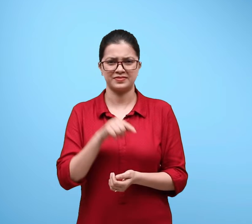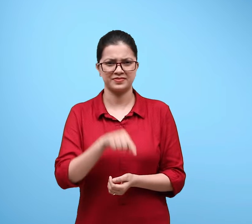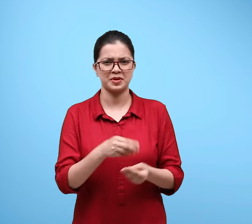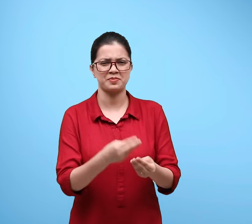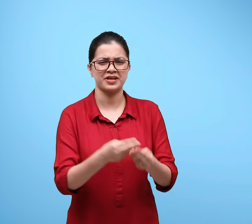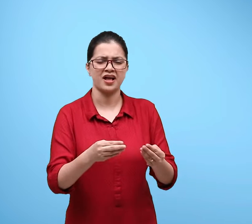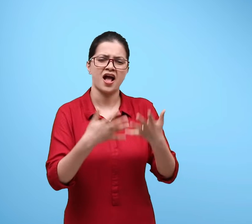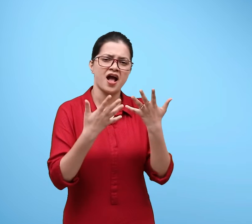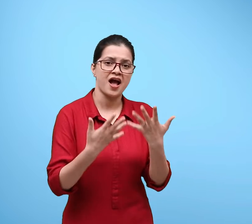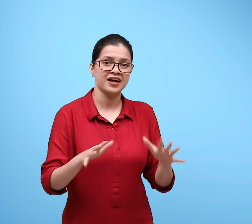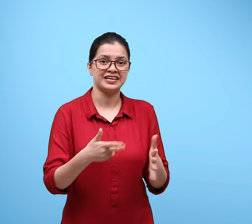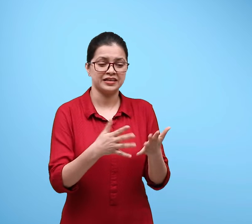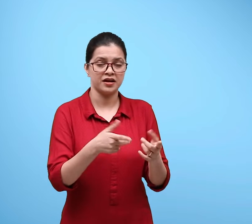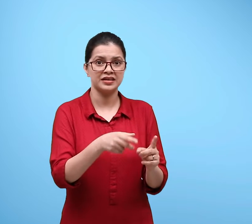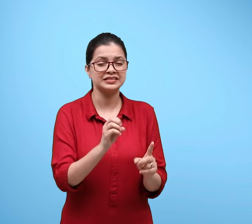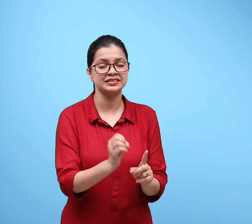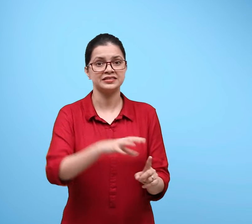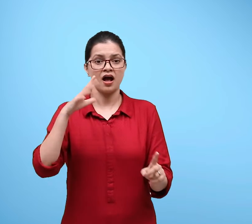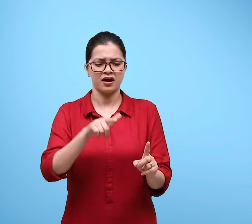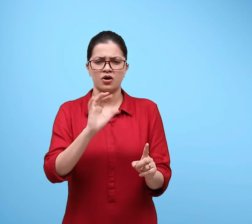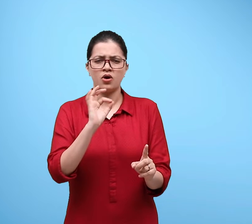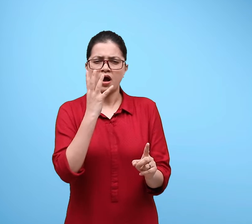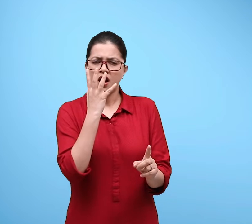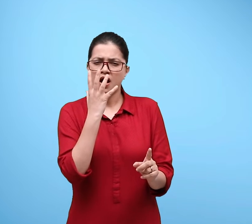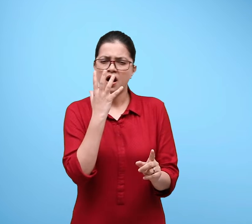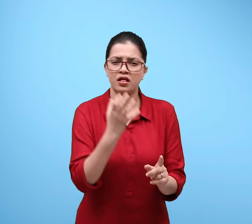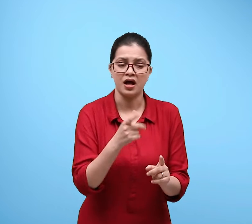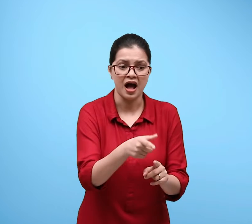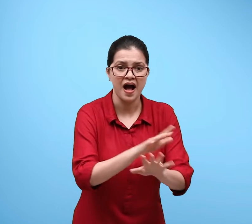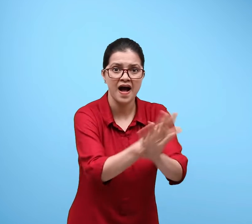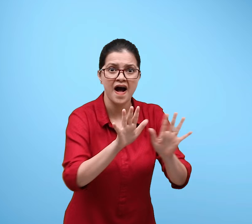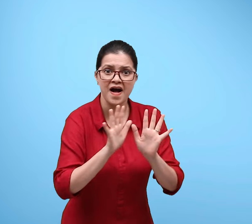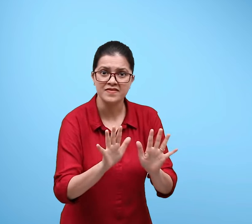Do you notice such a shine or luster in the other materials?